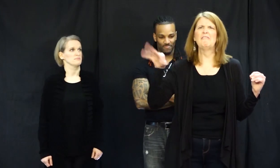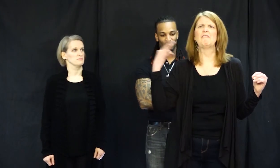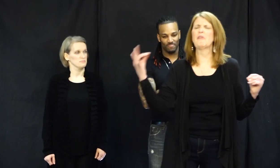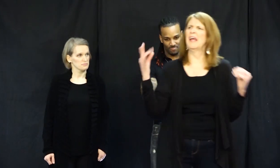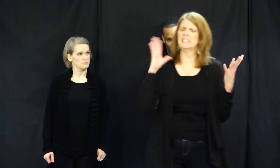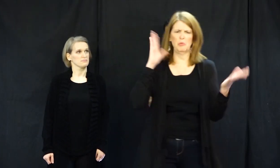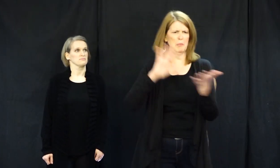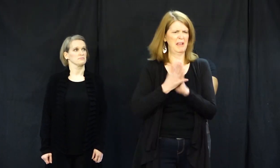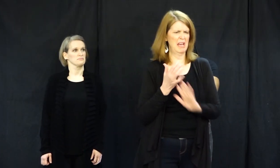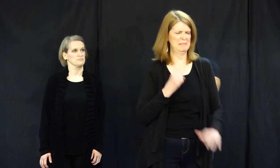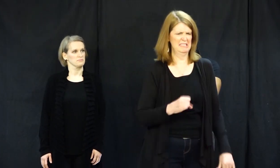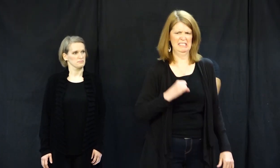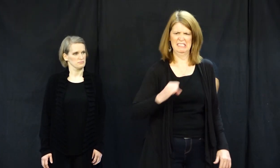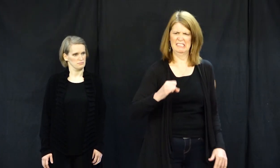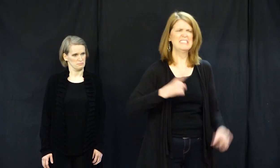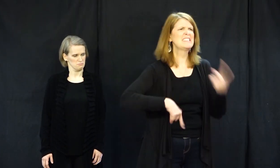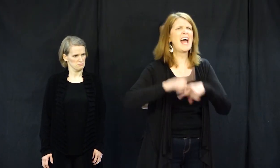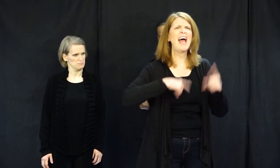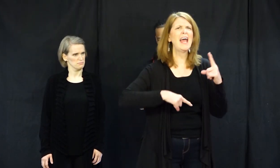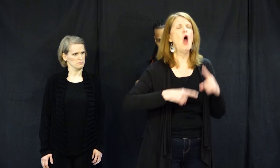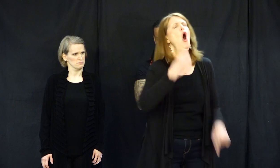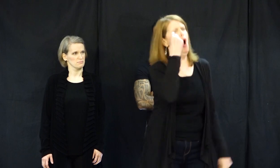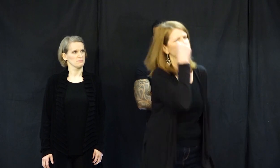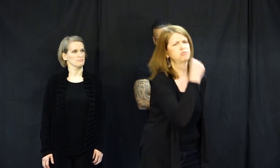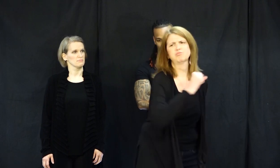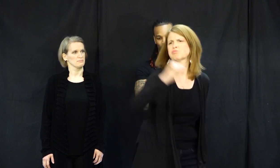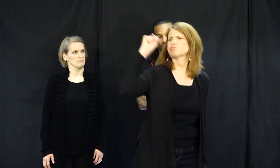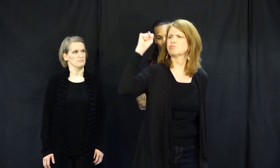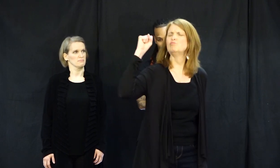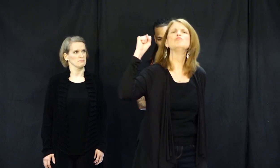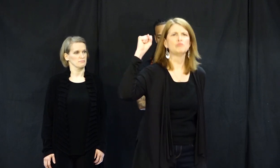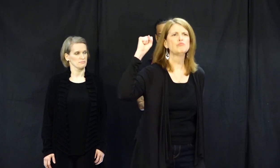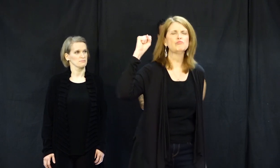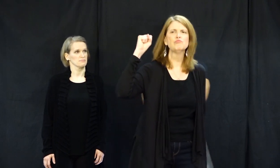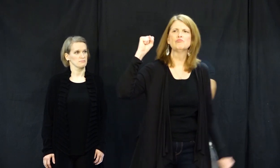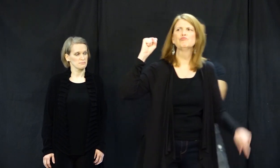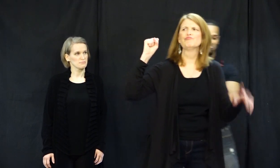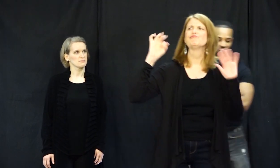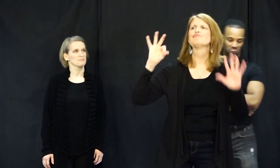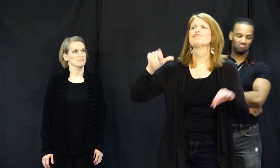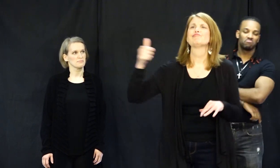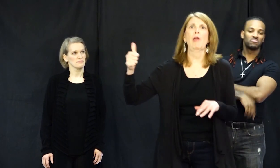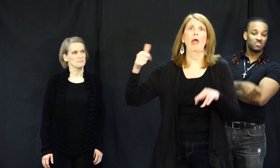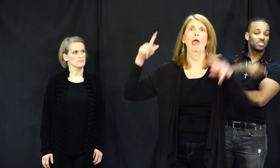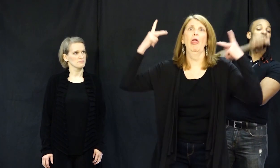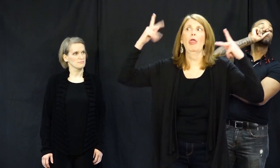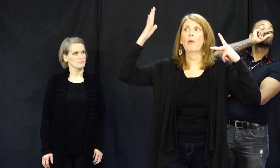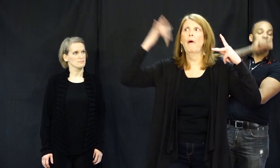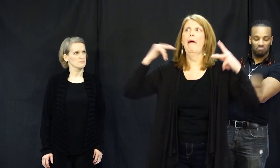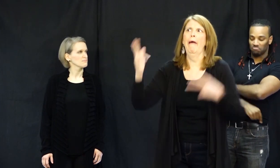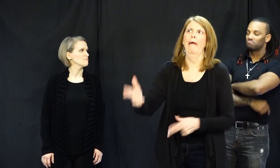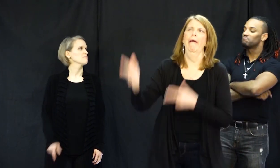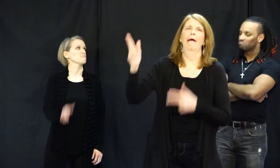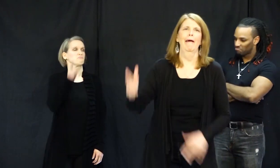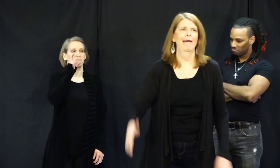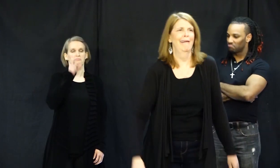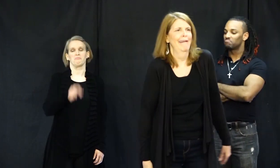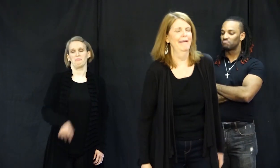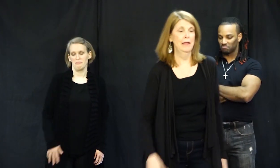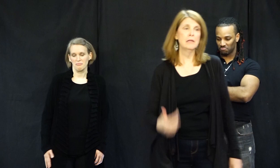anarchy. Anarchy, how you say? Or anarchy. When I fight, I make the other side panicky with my Yo, I'm a tailor's apprentice,